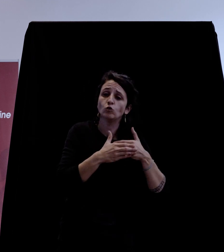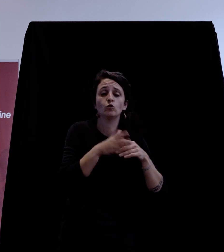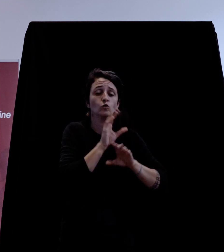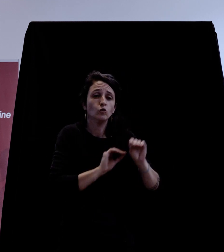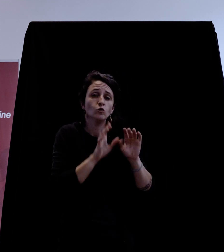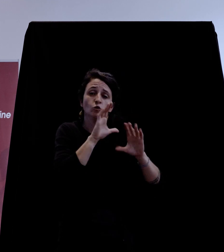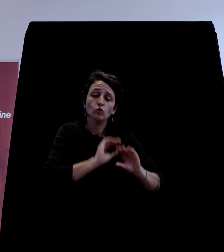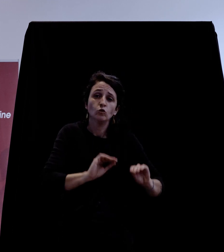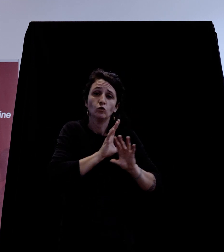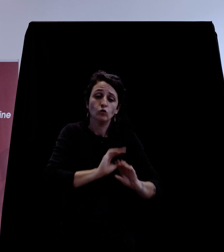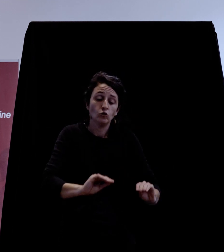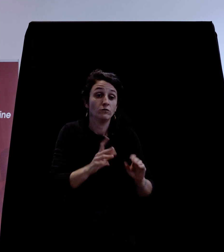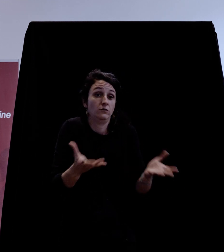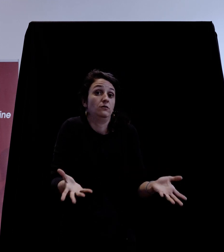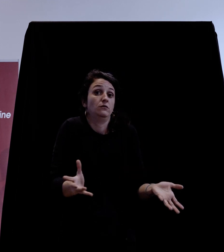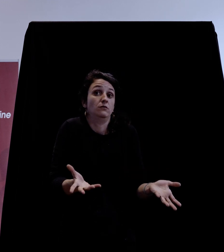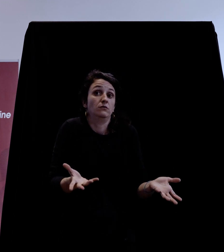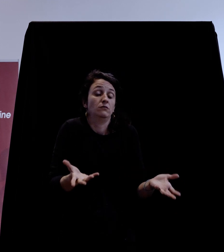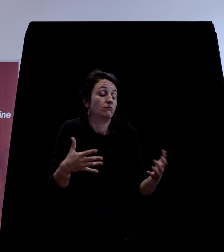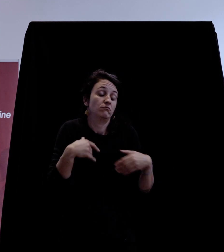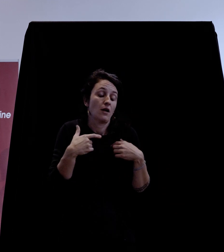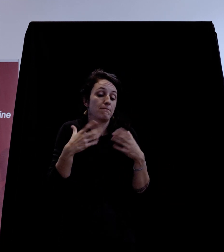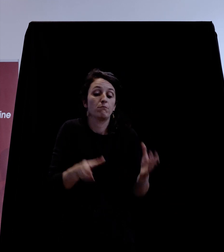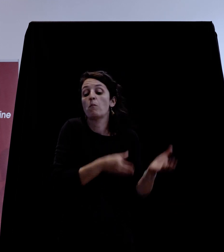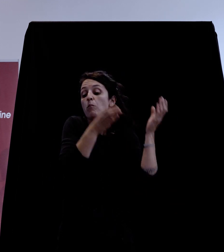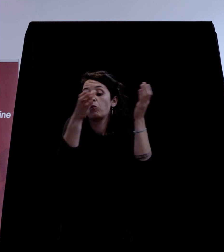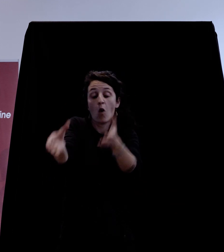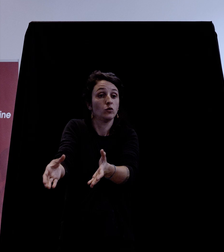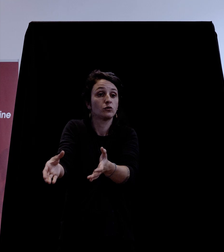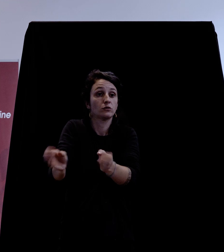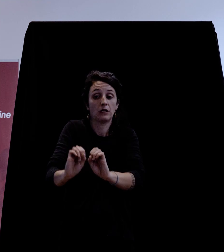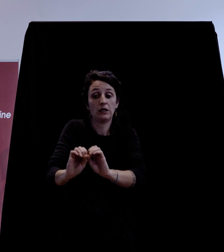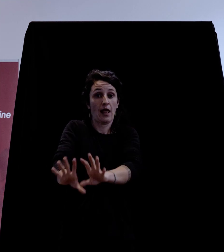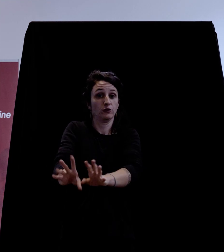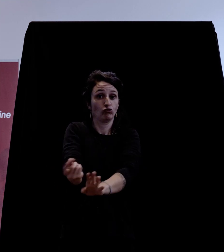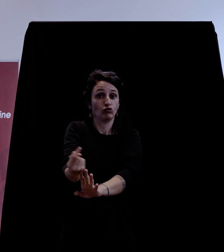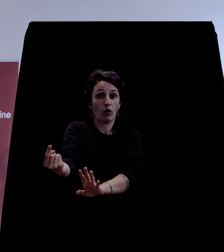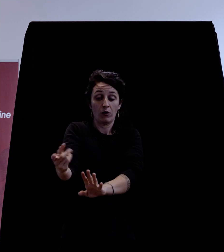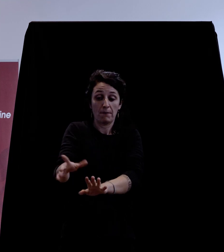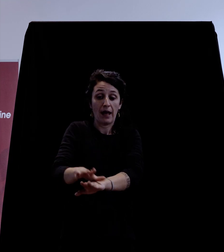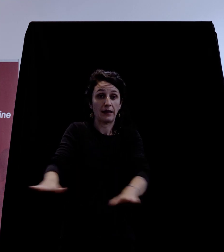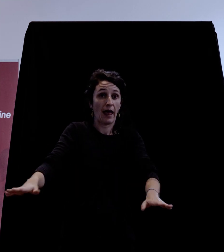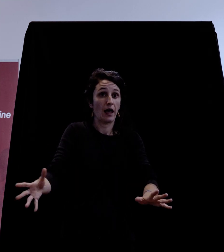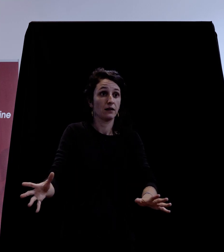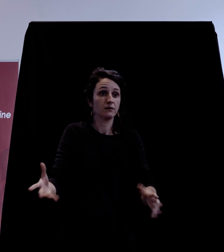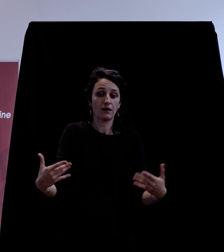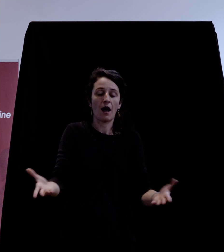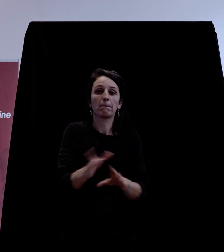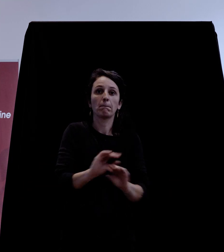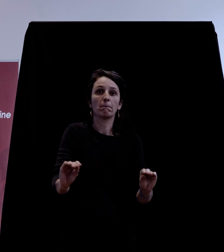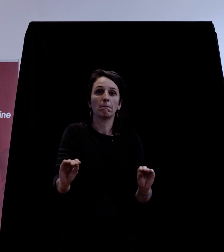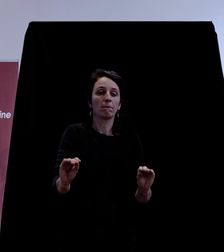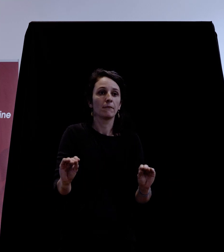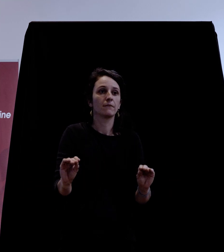finally, I'd had it. I put him down on the floor, and he stopped crying. That's